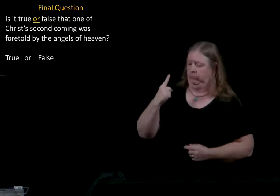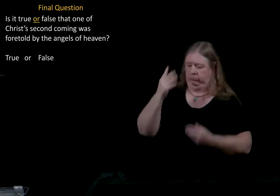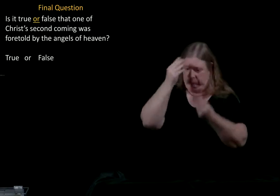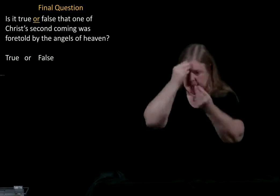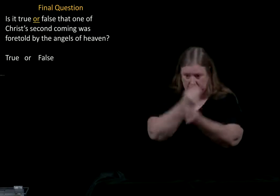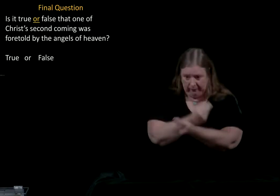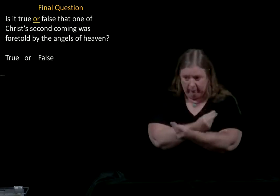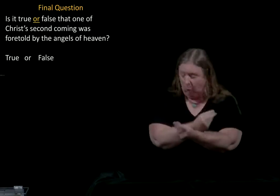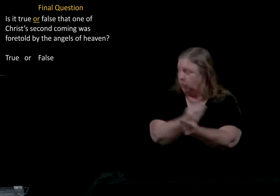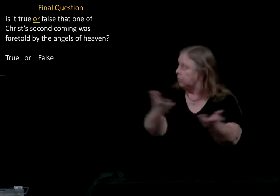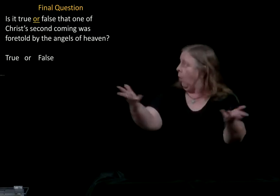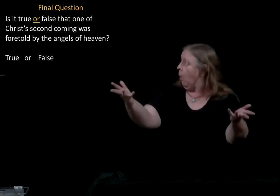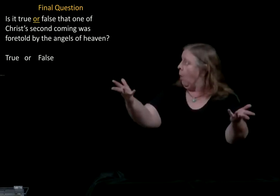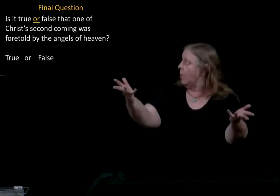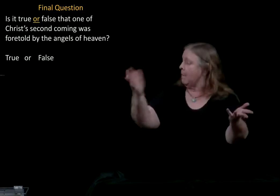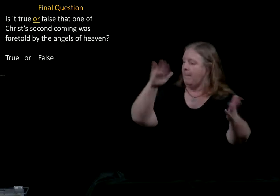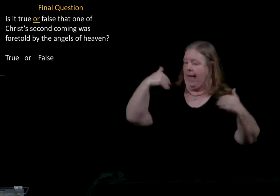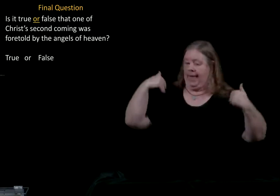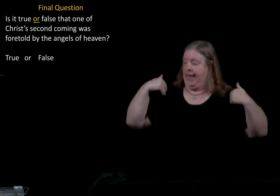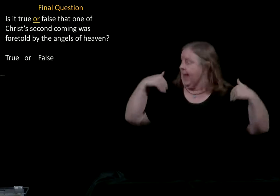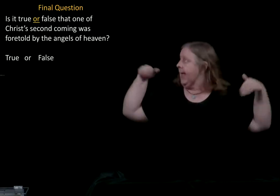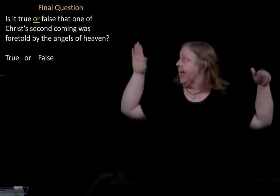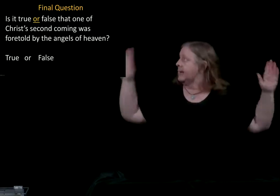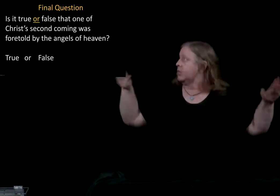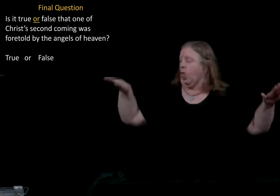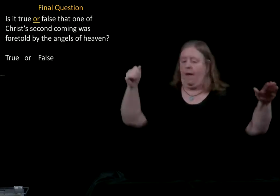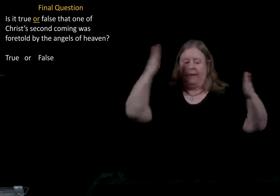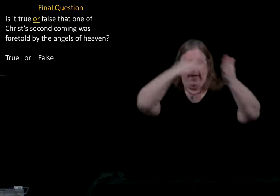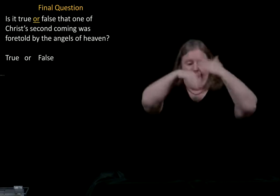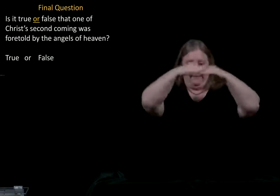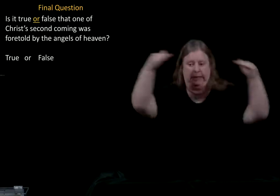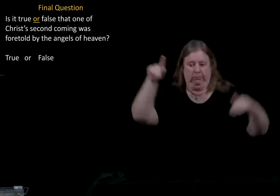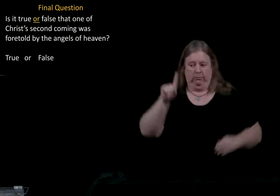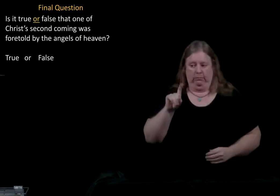that Christ's second coming was foretold by the angels of heaven?